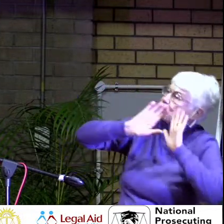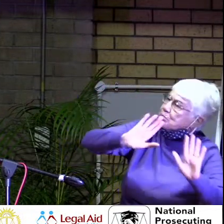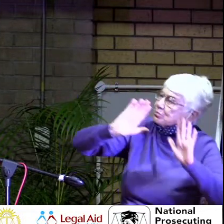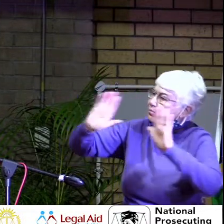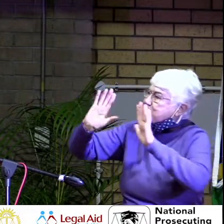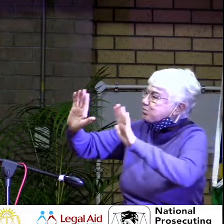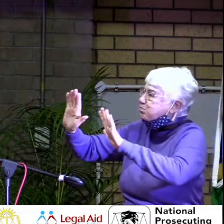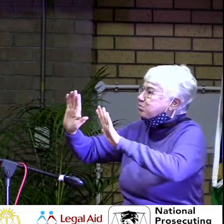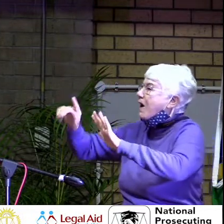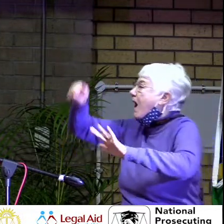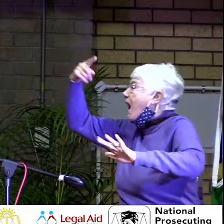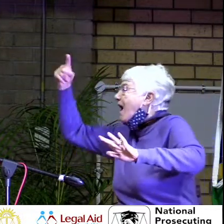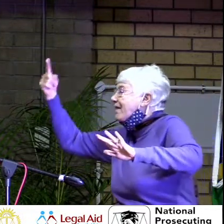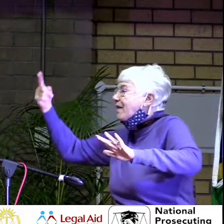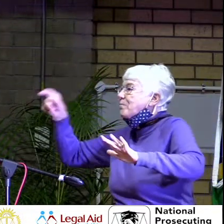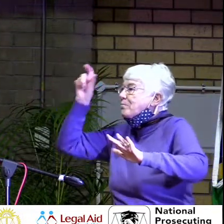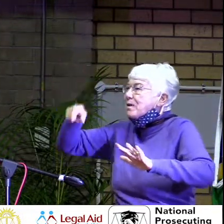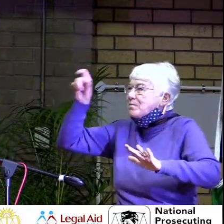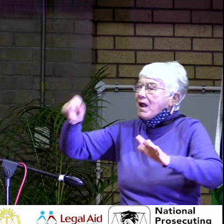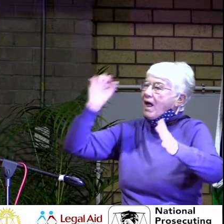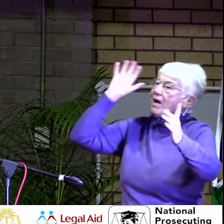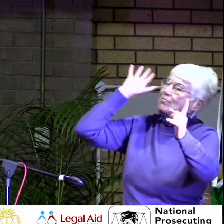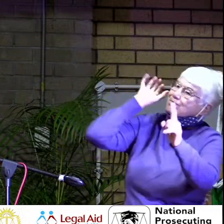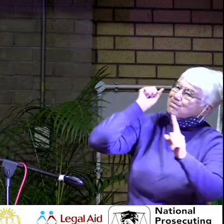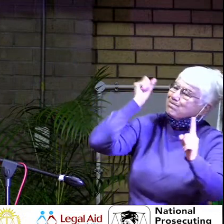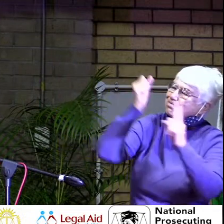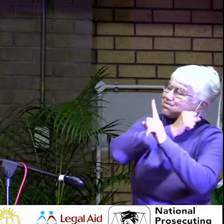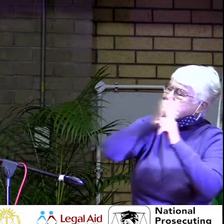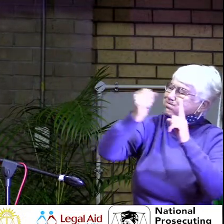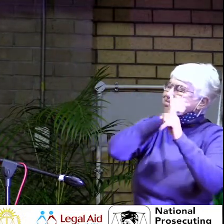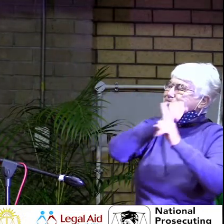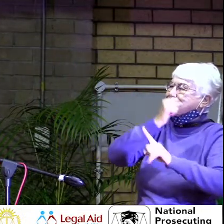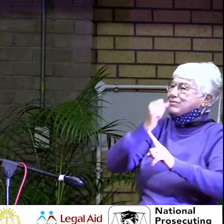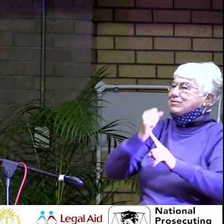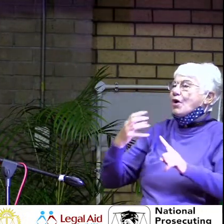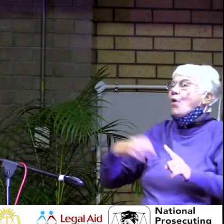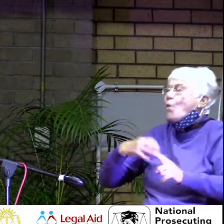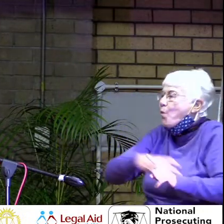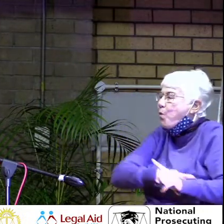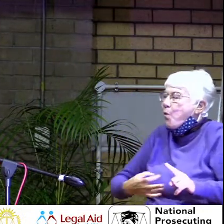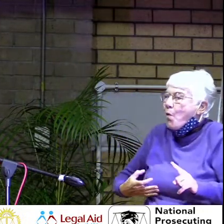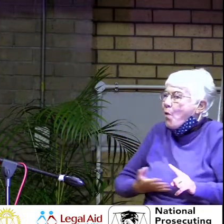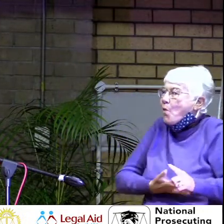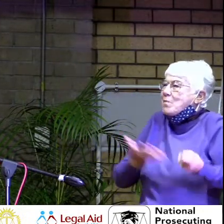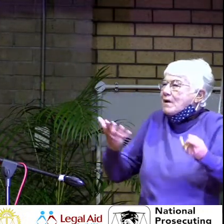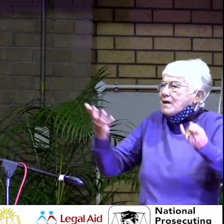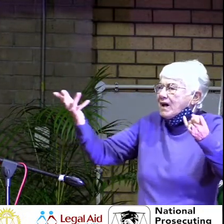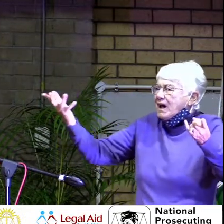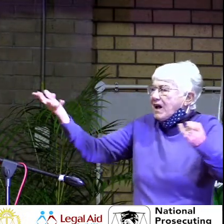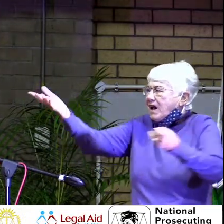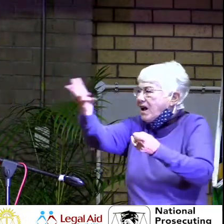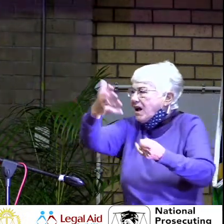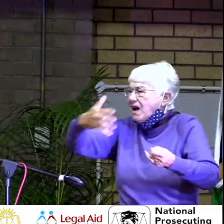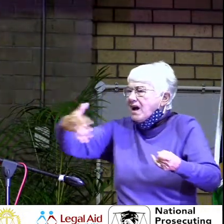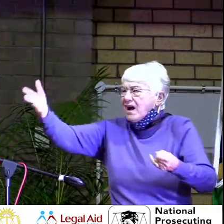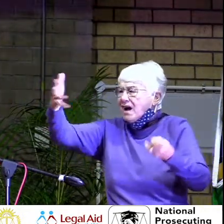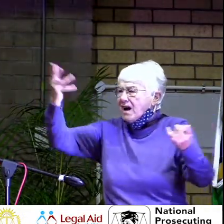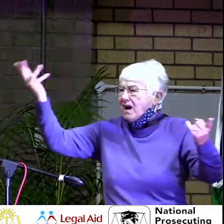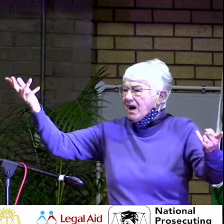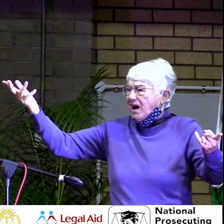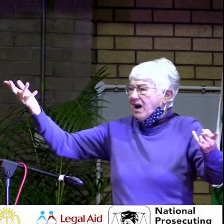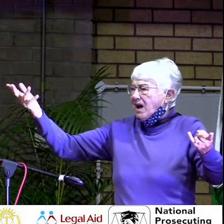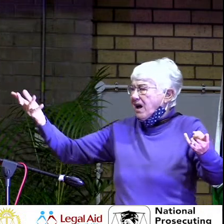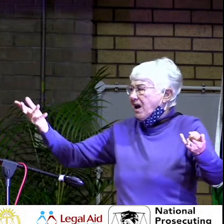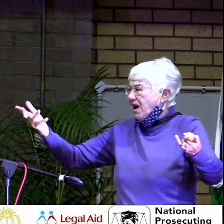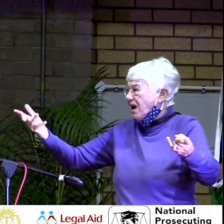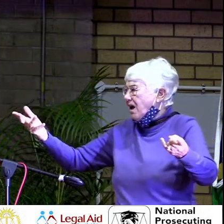bring his officials, like Delft, to help you, the women here, to apply for maintenance. Because you don't have the 10 rand to go to the court.